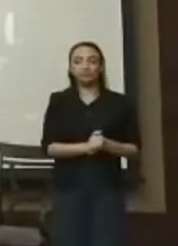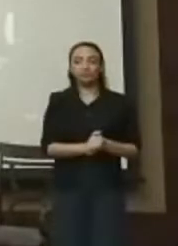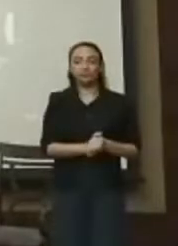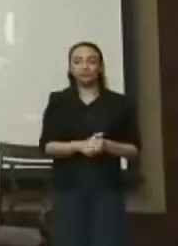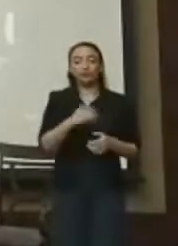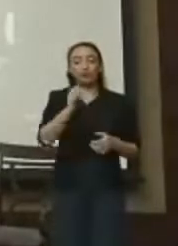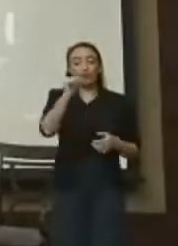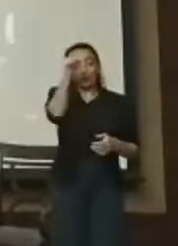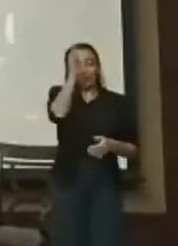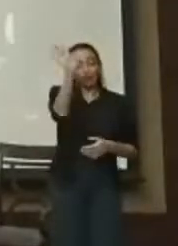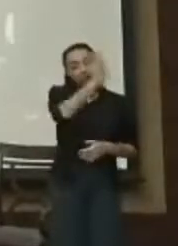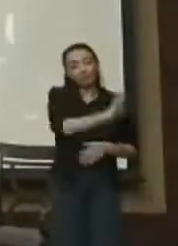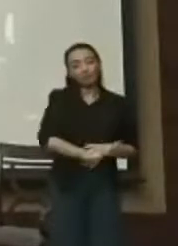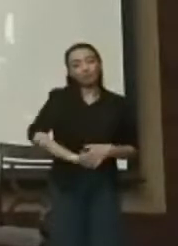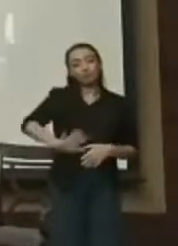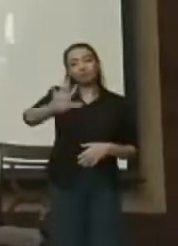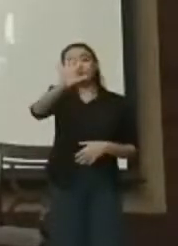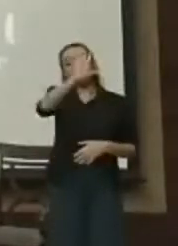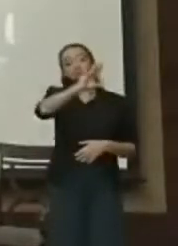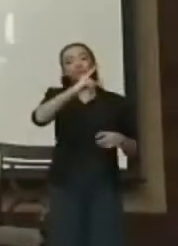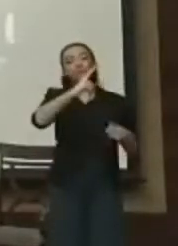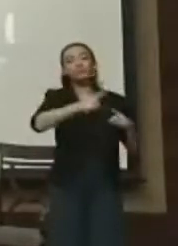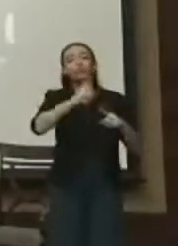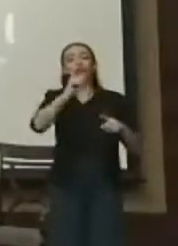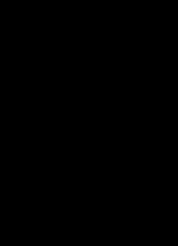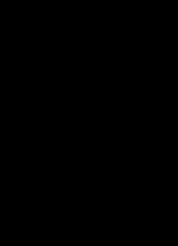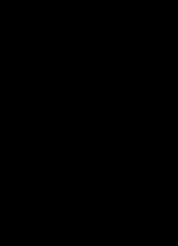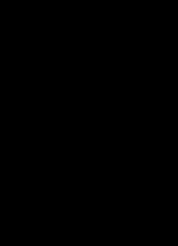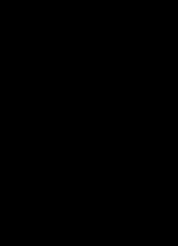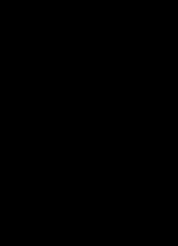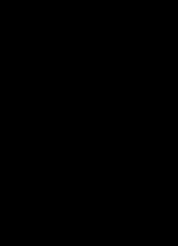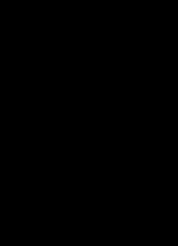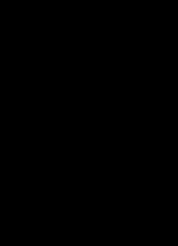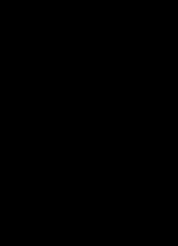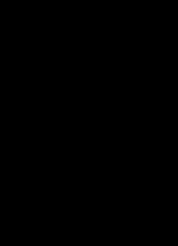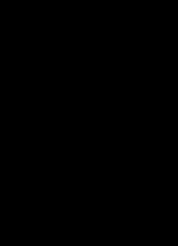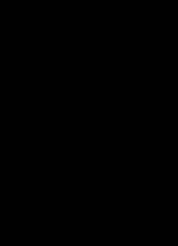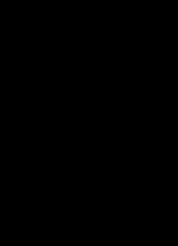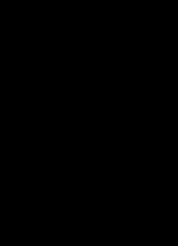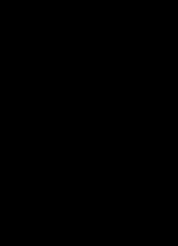across the country, to the last person in the most remotest village.